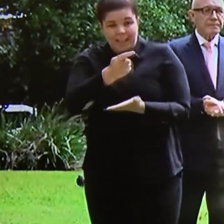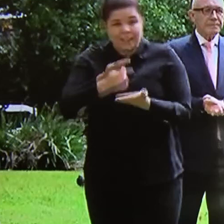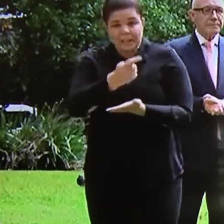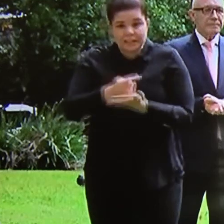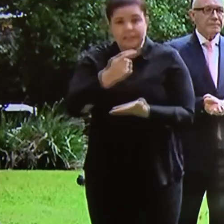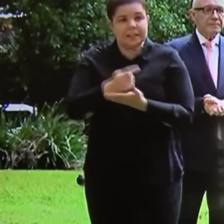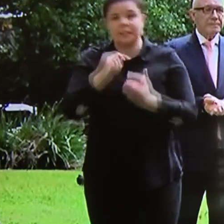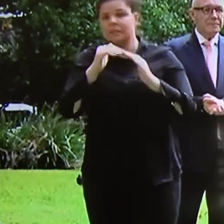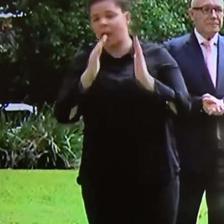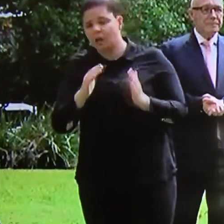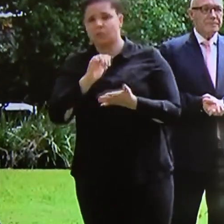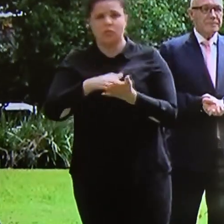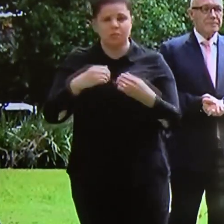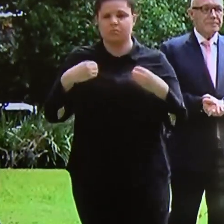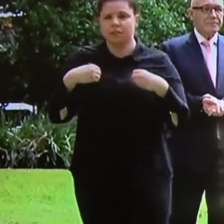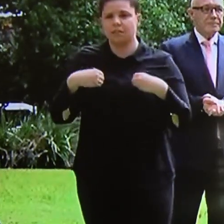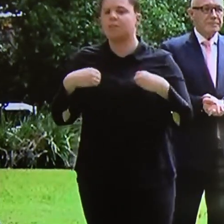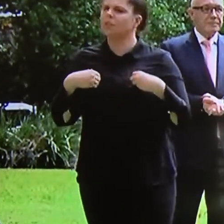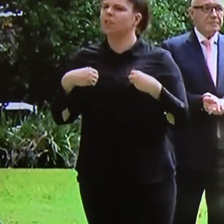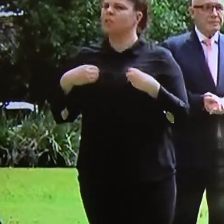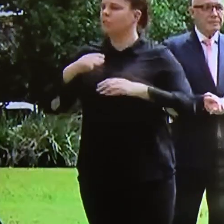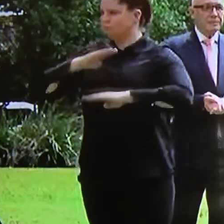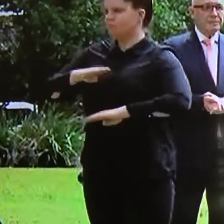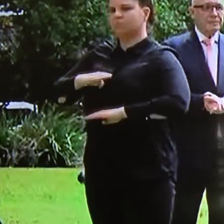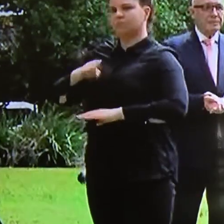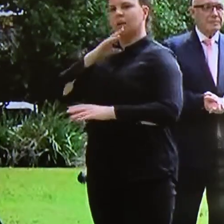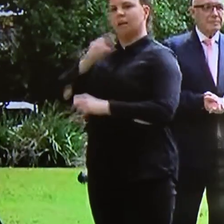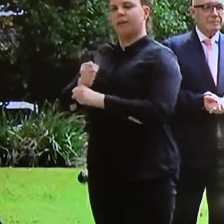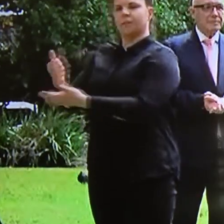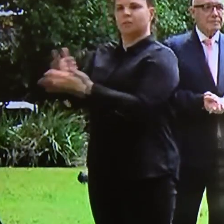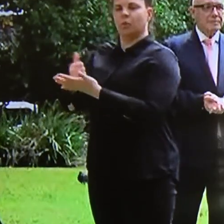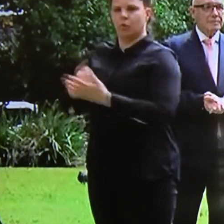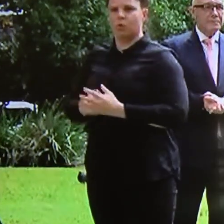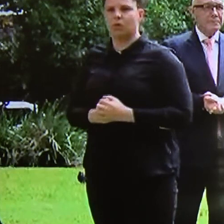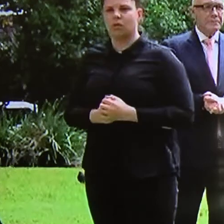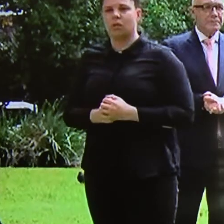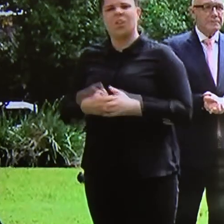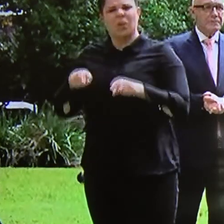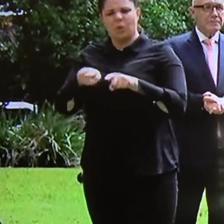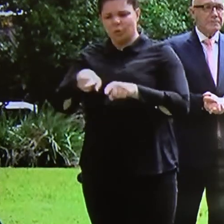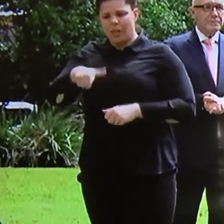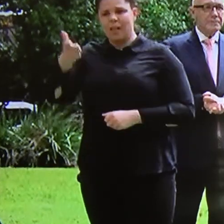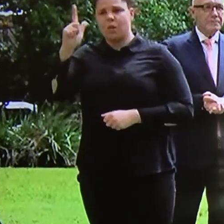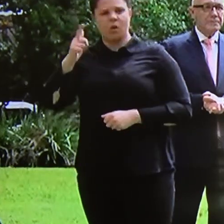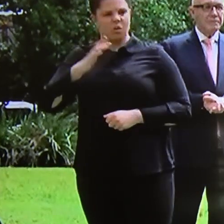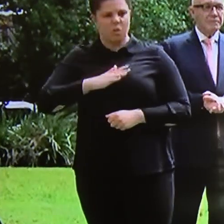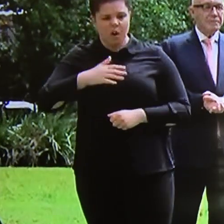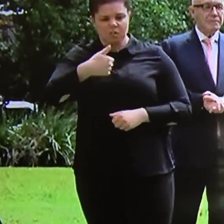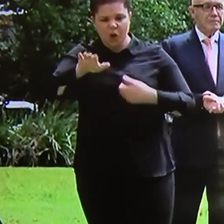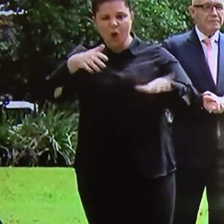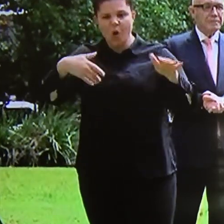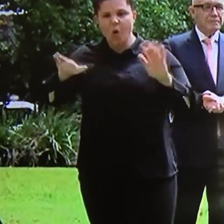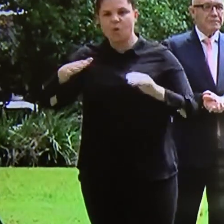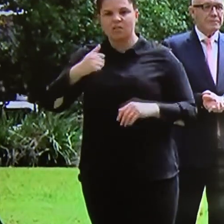landlords too. They don't want to lose their tenants, as well as tenants who want to stay where they are, where they can. For landlords, we're thinking